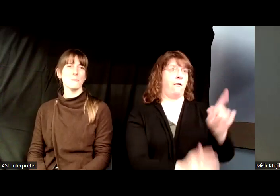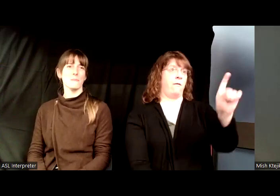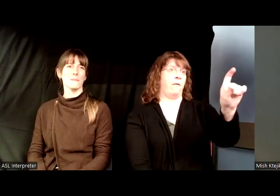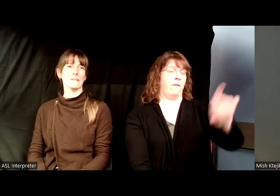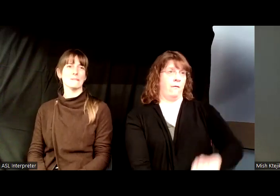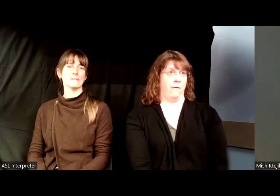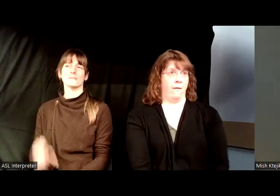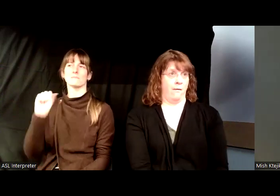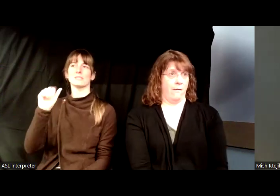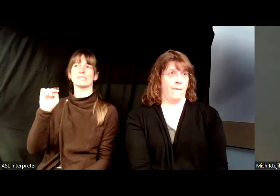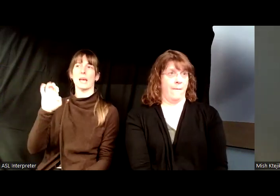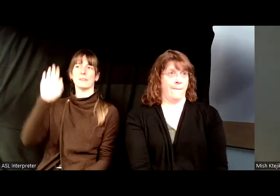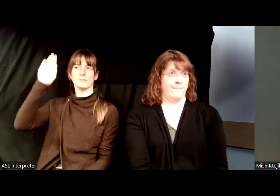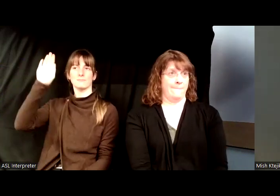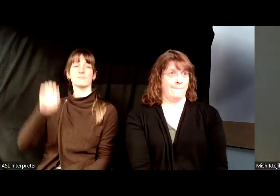contradictory?